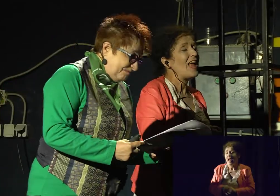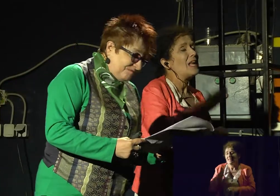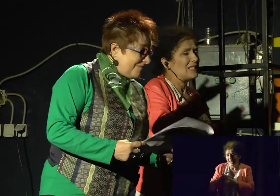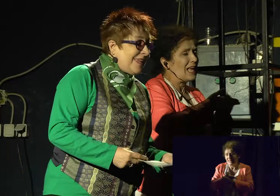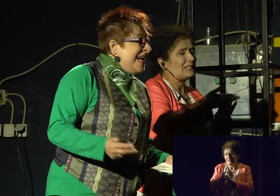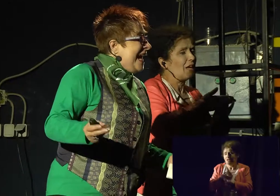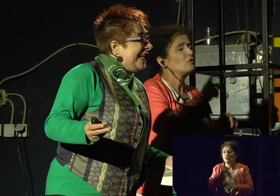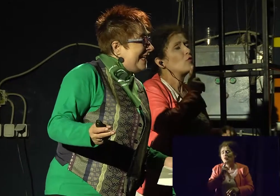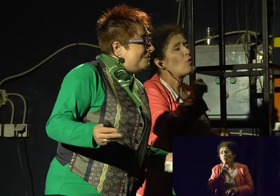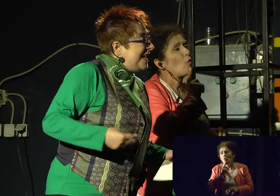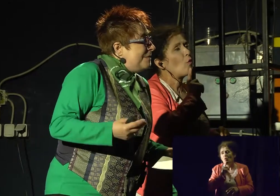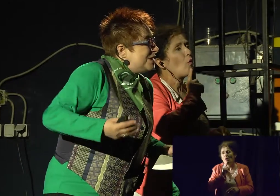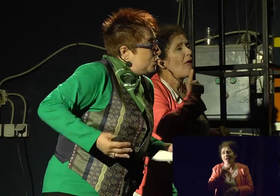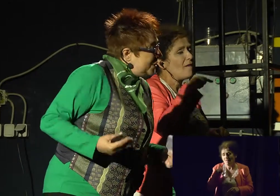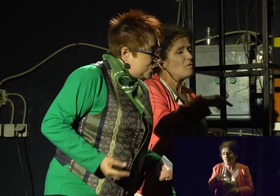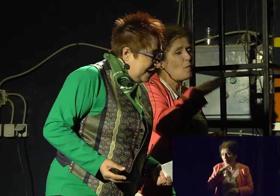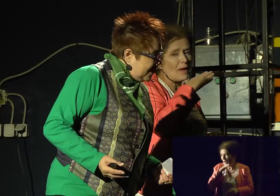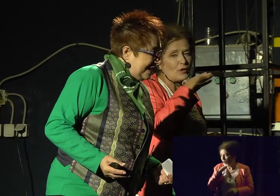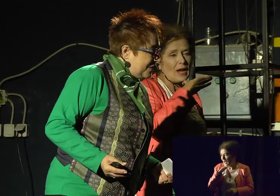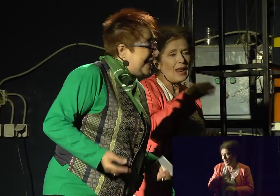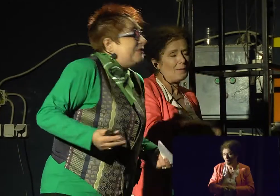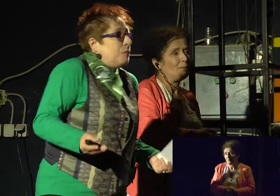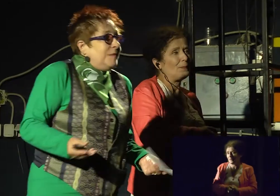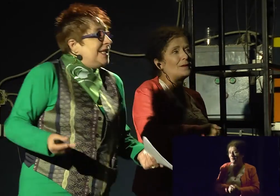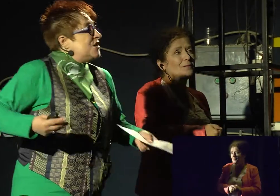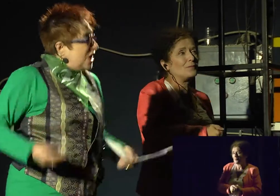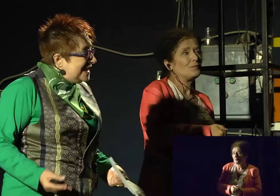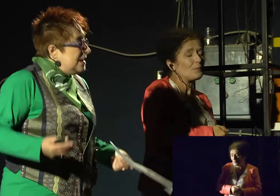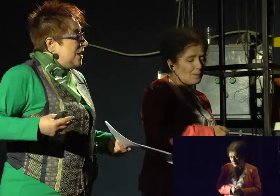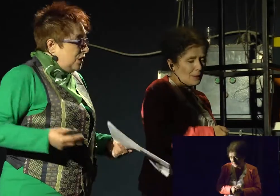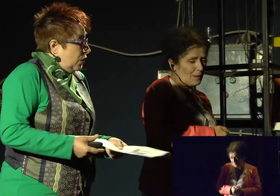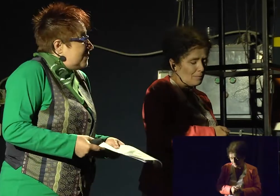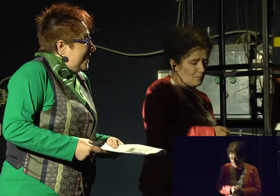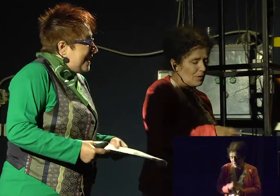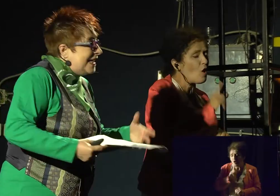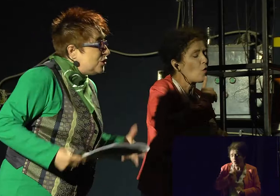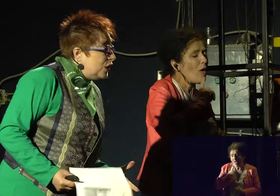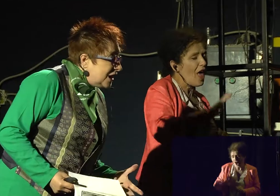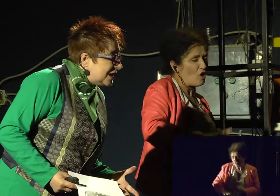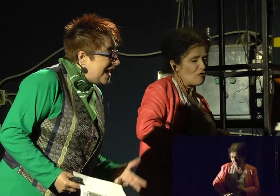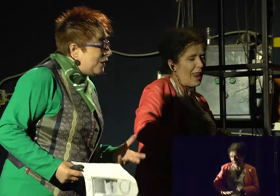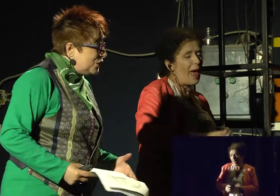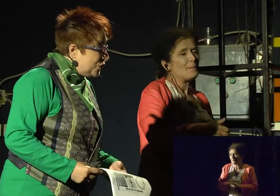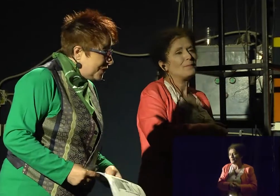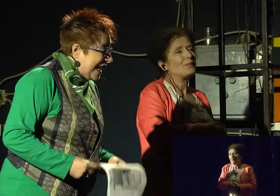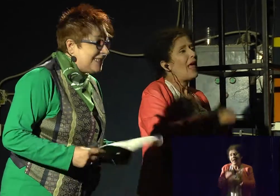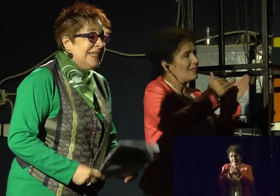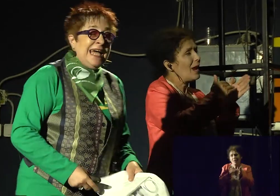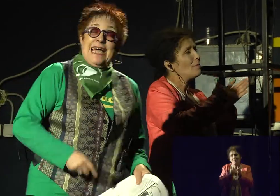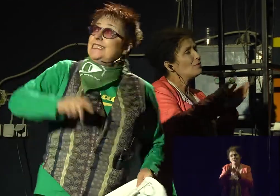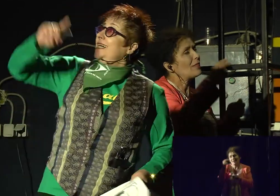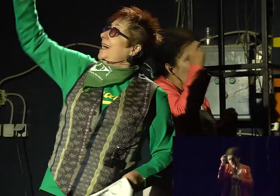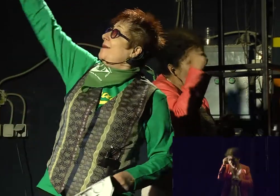truth. And it became a do-it-yourself kind of thing. Every woman started, you know, they had to learn how to do